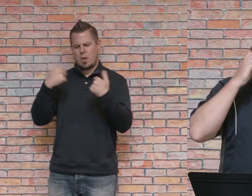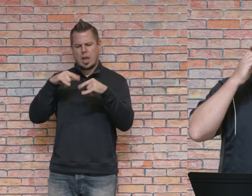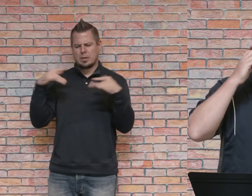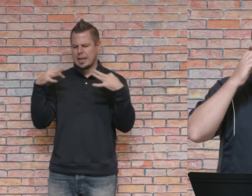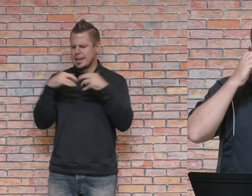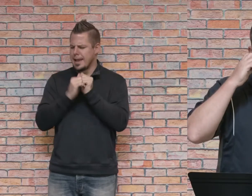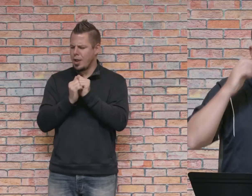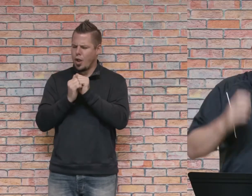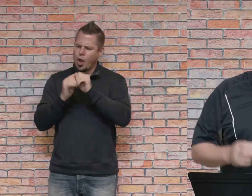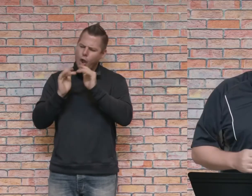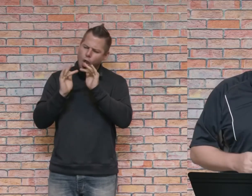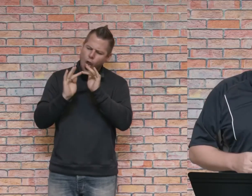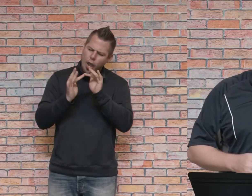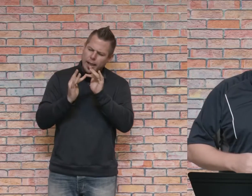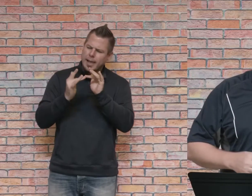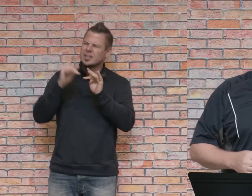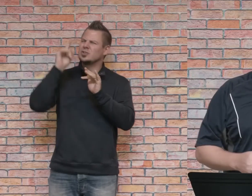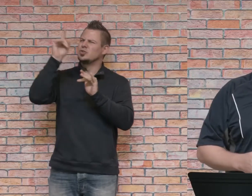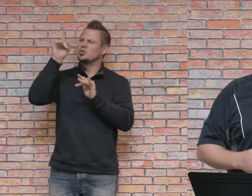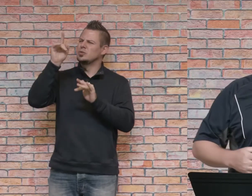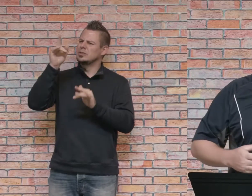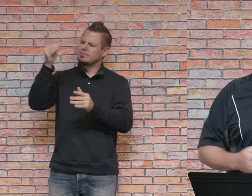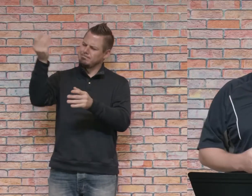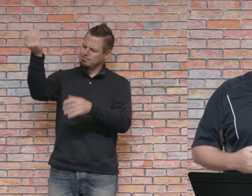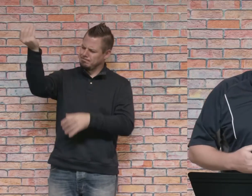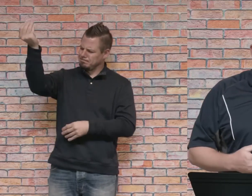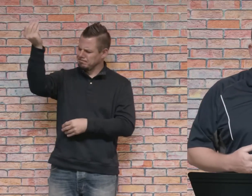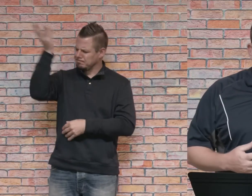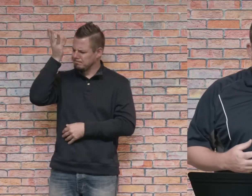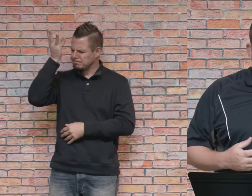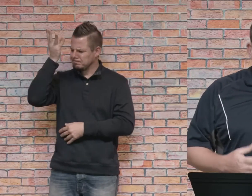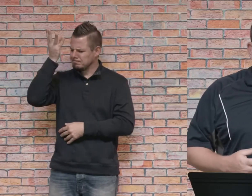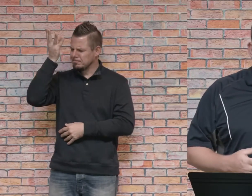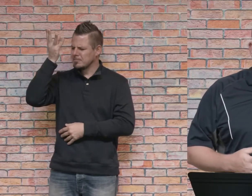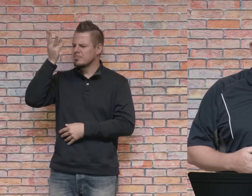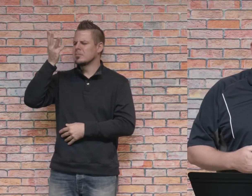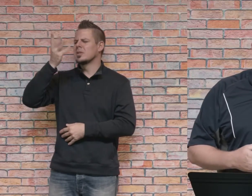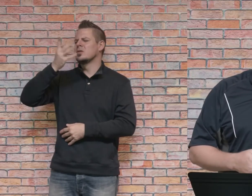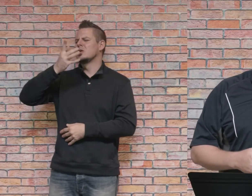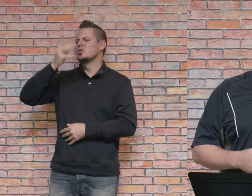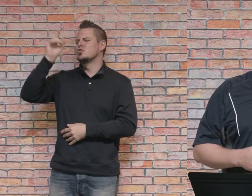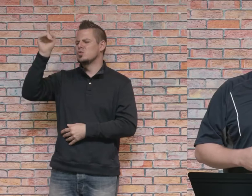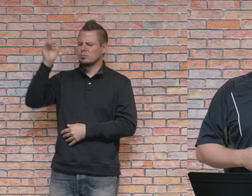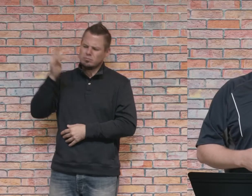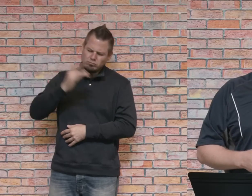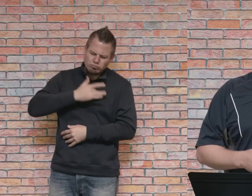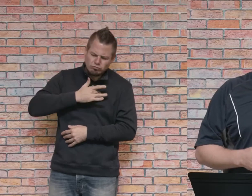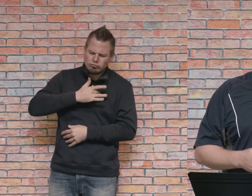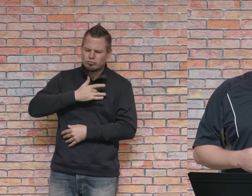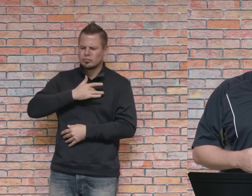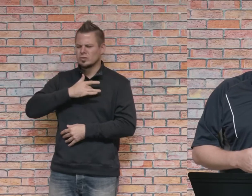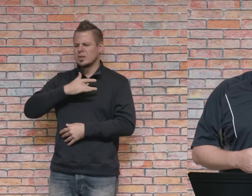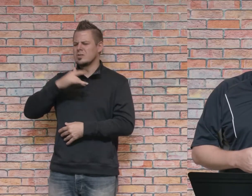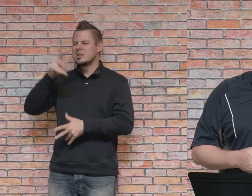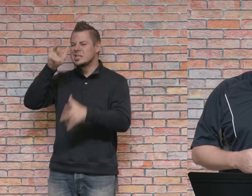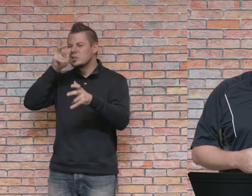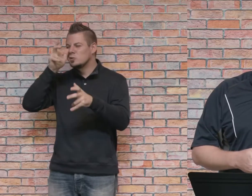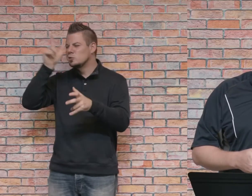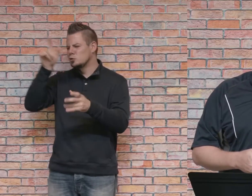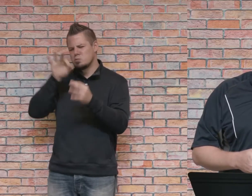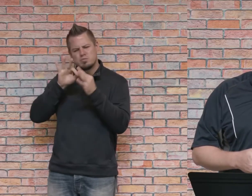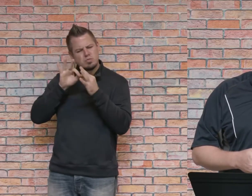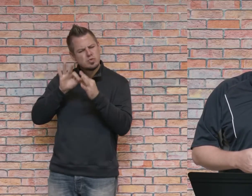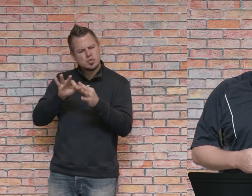that you would speak, that you would move, that we would hear your words in a real and specific way this